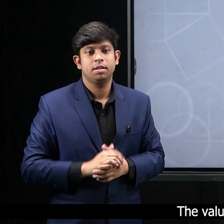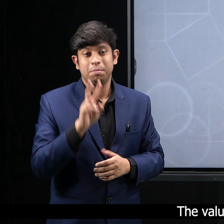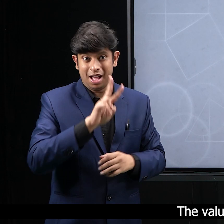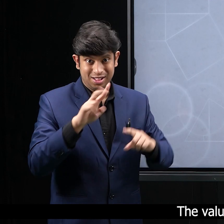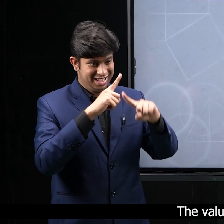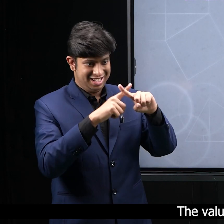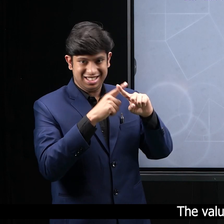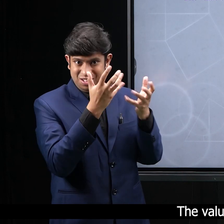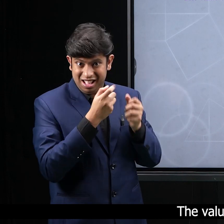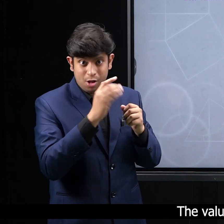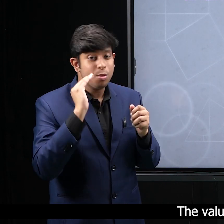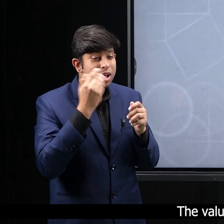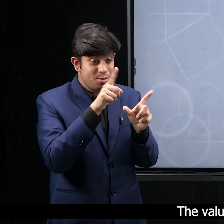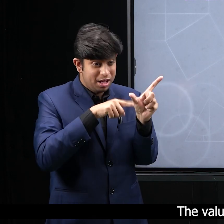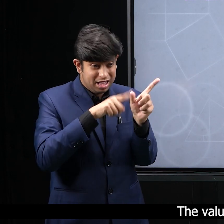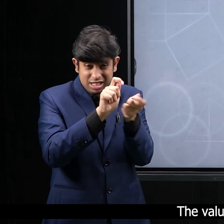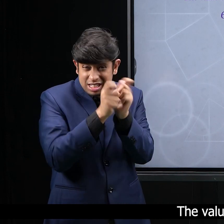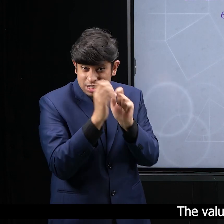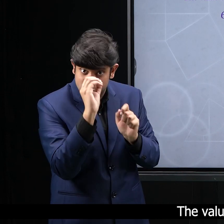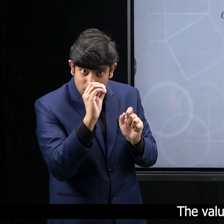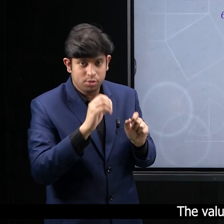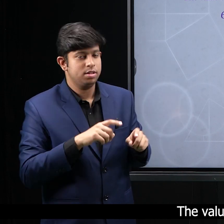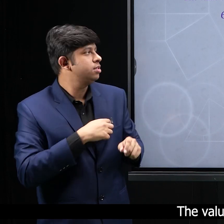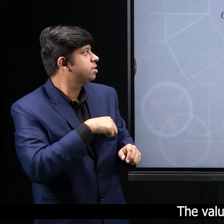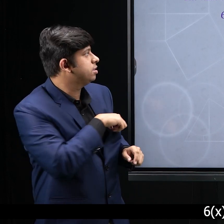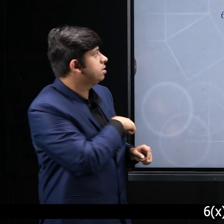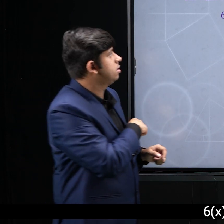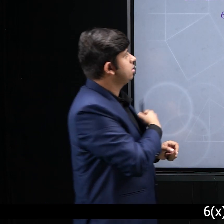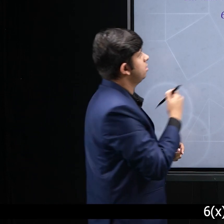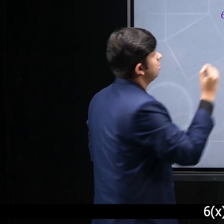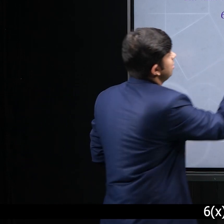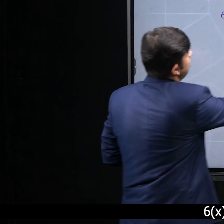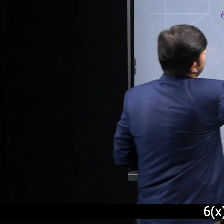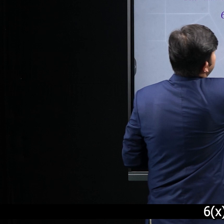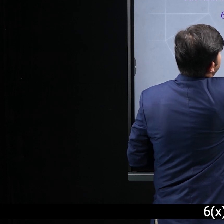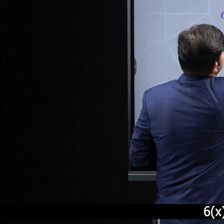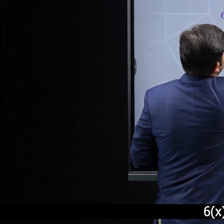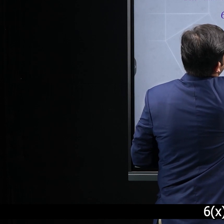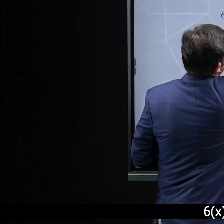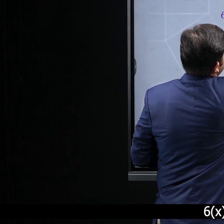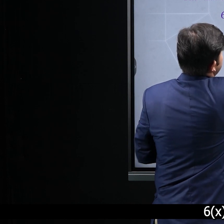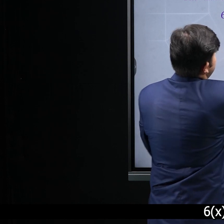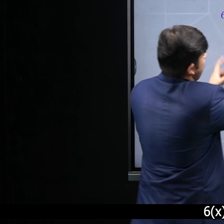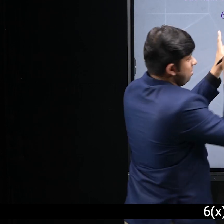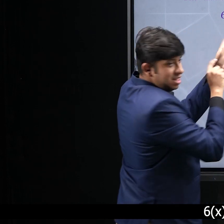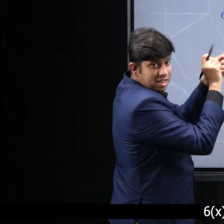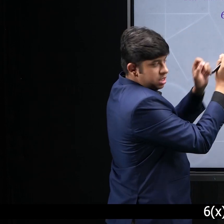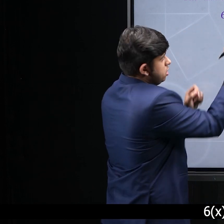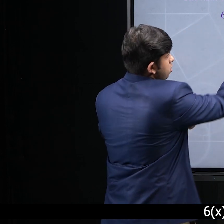The value of x when y equal to 0 is 6 into x plus 4 into 0 is equal to 36.